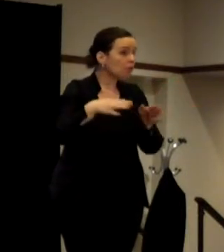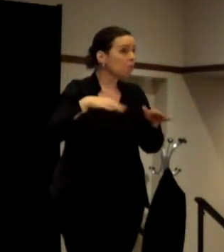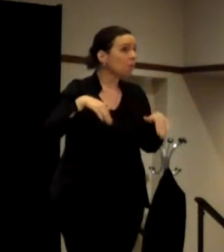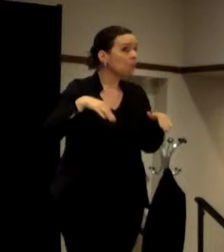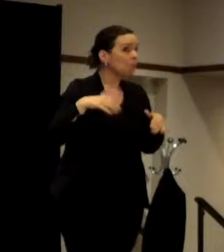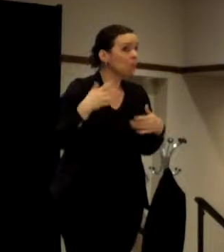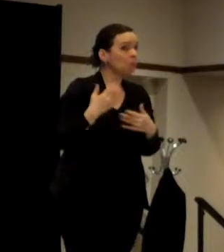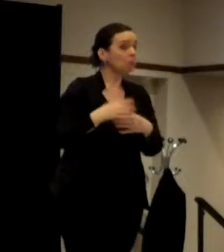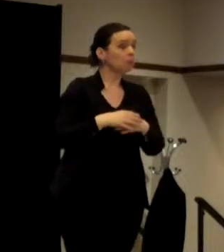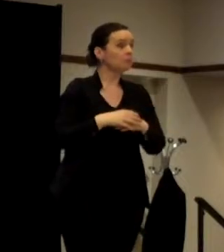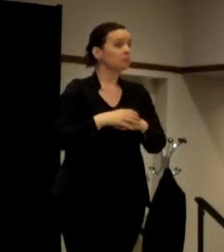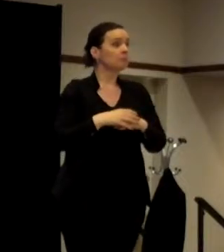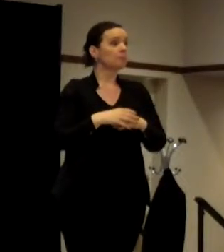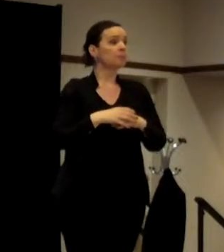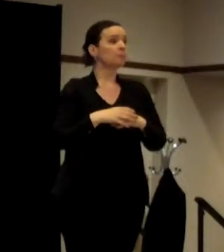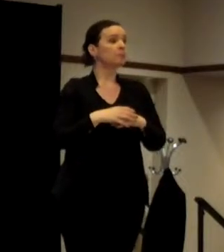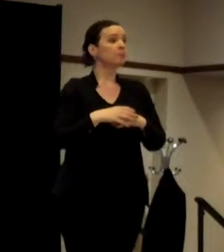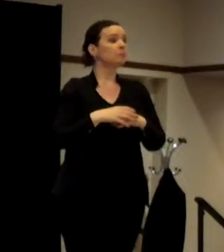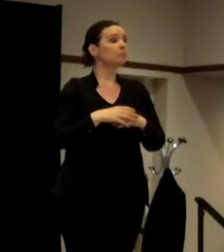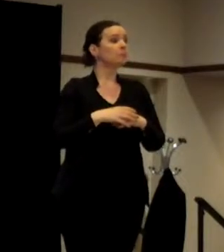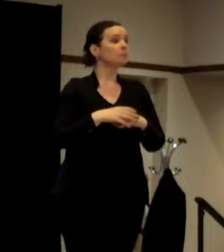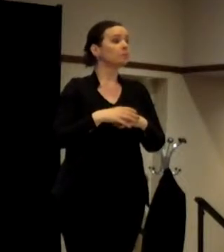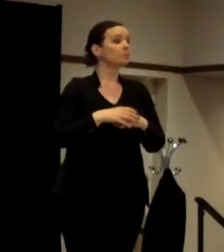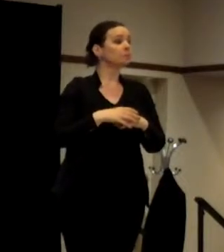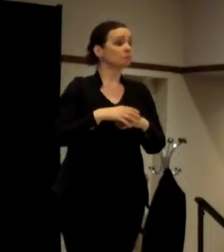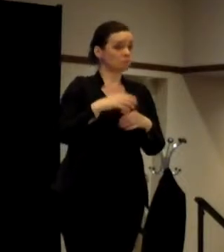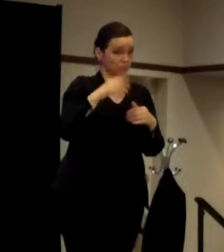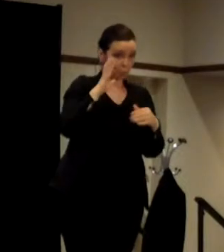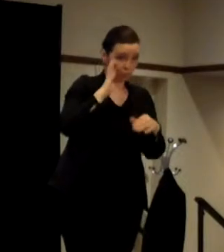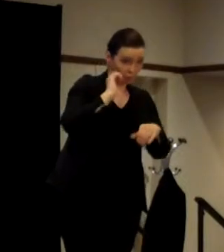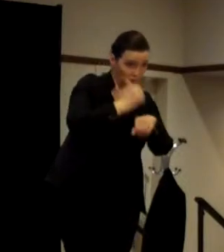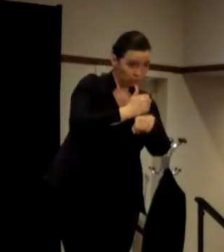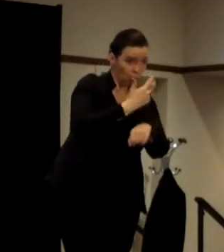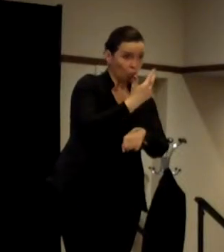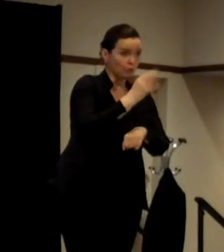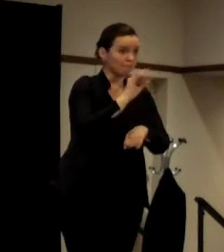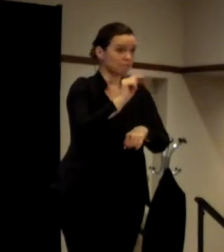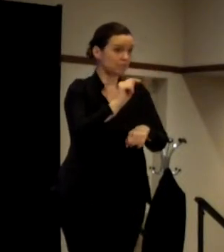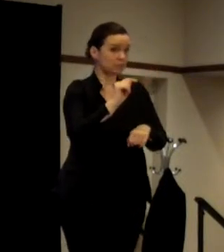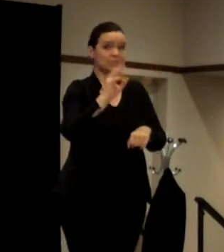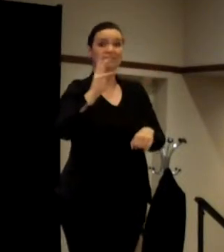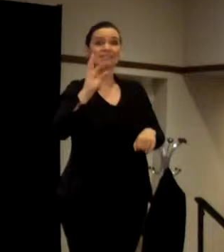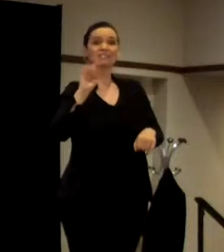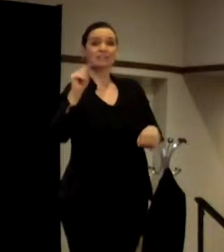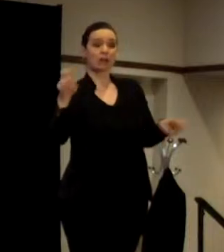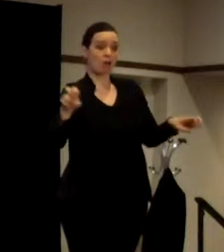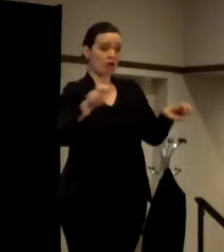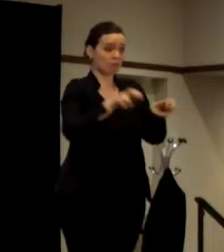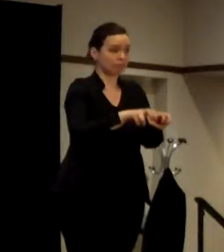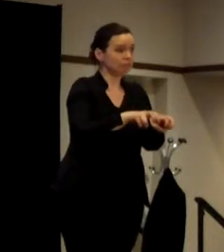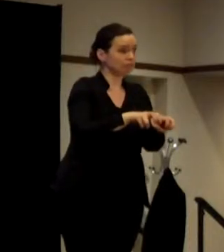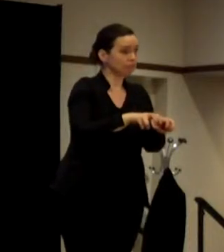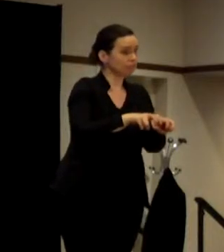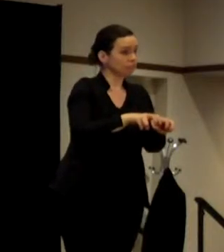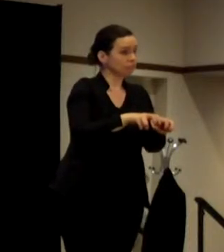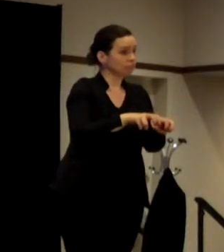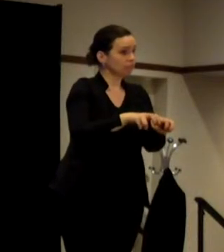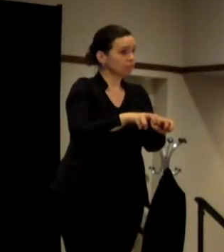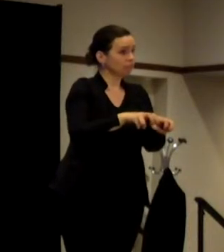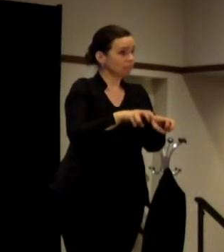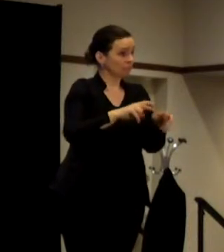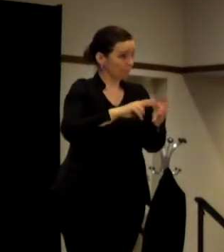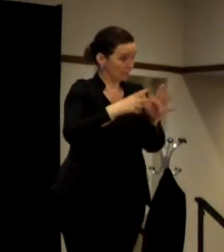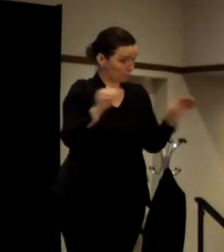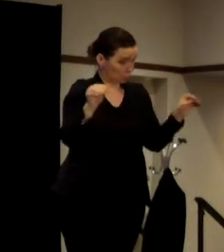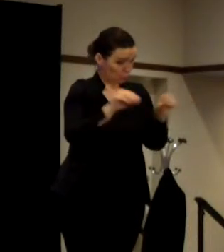kind of a 3-foot rule or some looser rule toward the end of March, or when do you think? Yeah, I think you're going to see